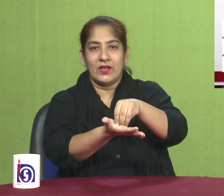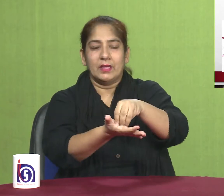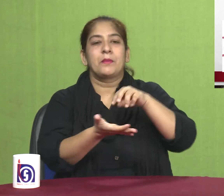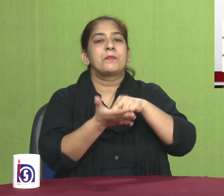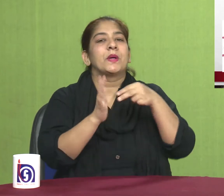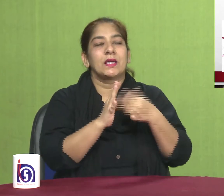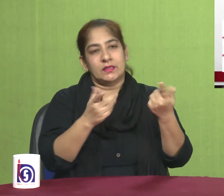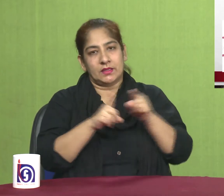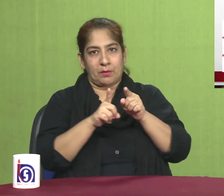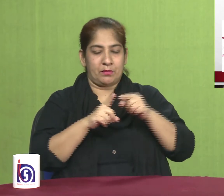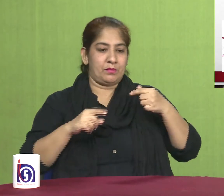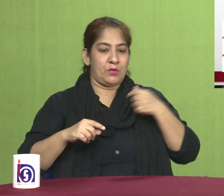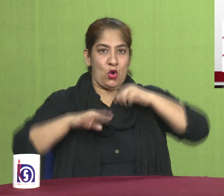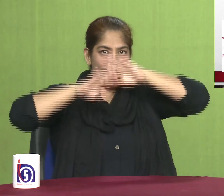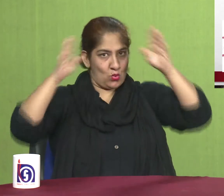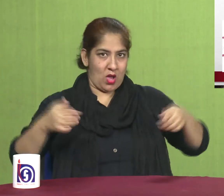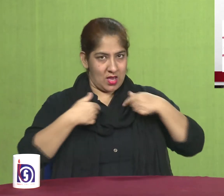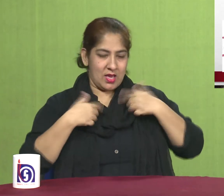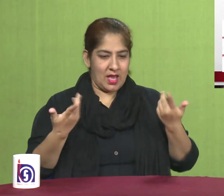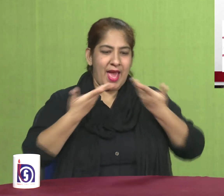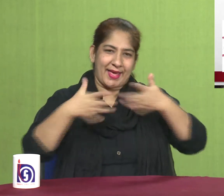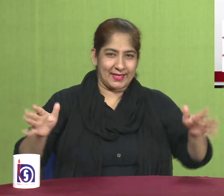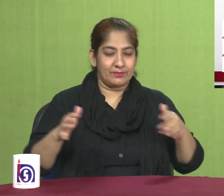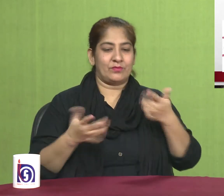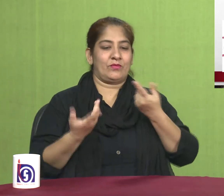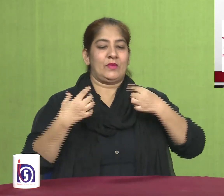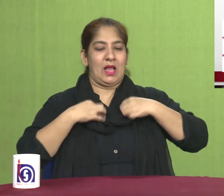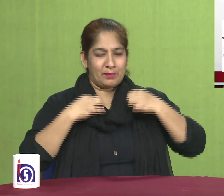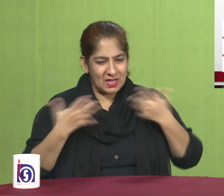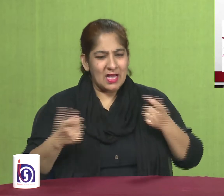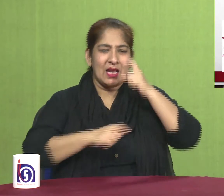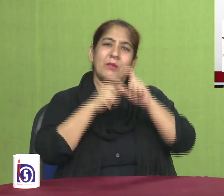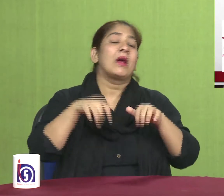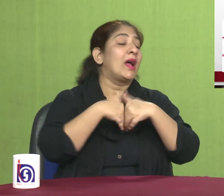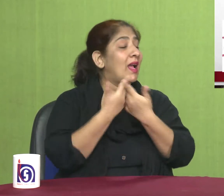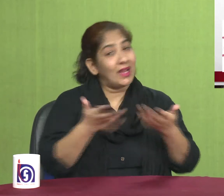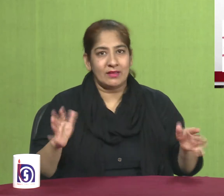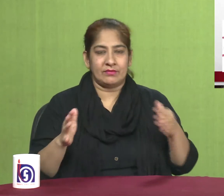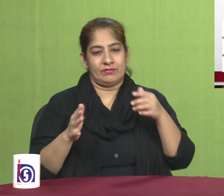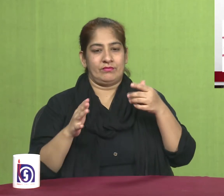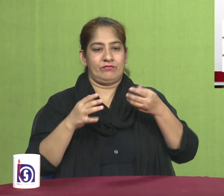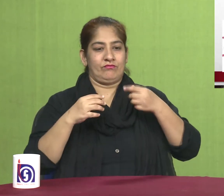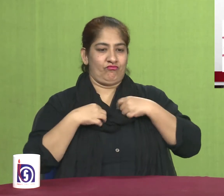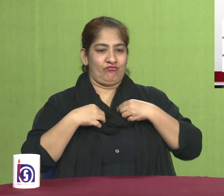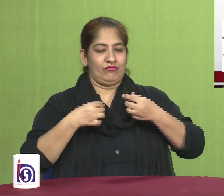the customer's advances. Like if I am a company and I want to buy